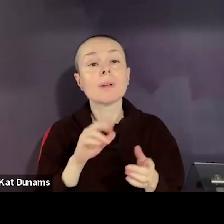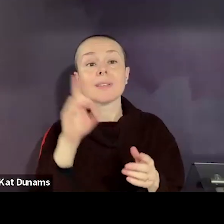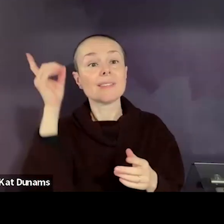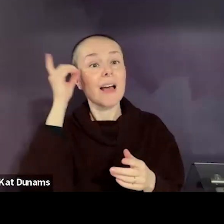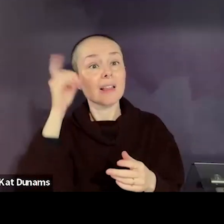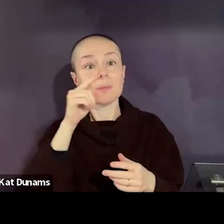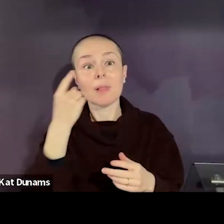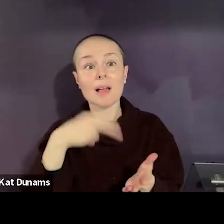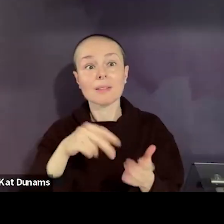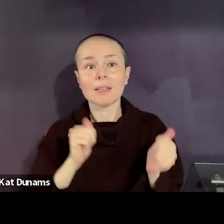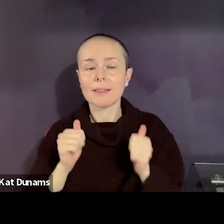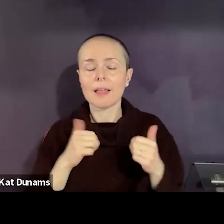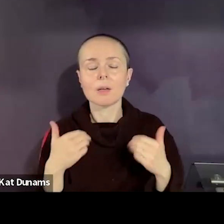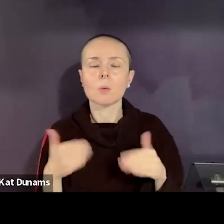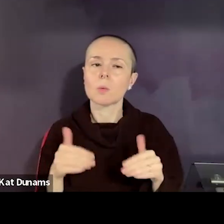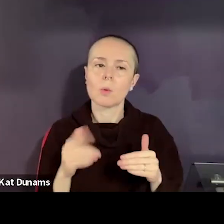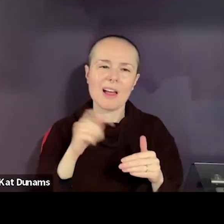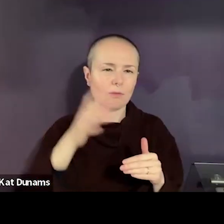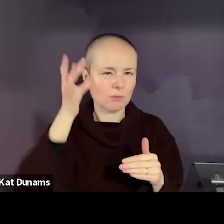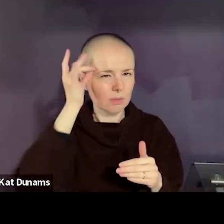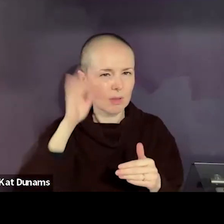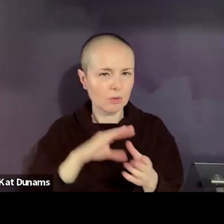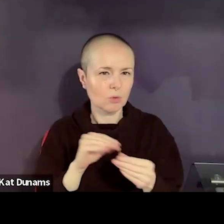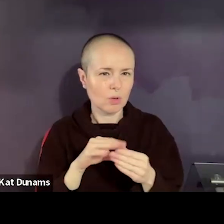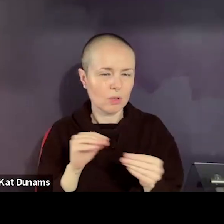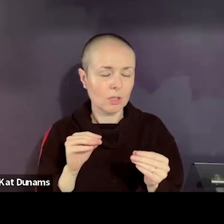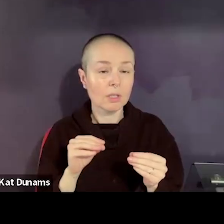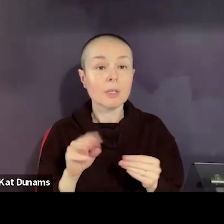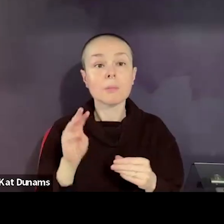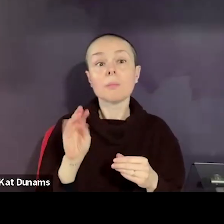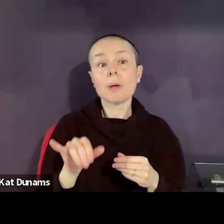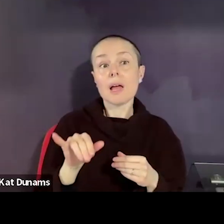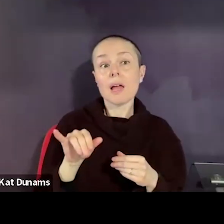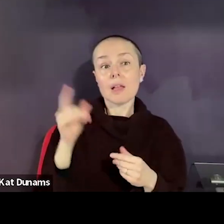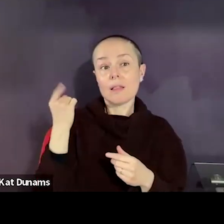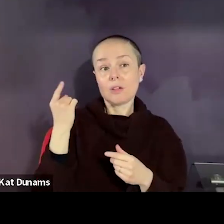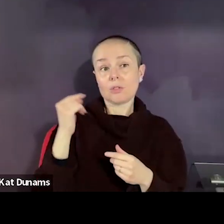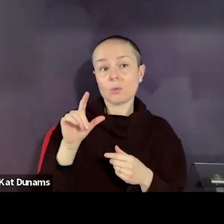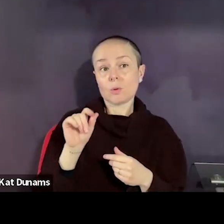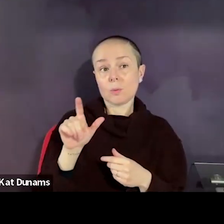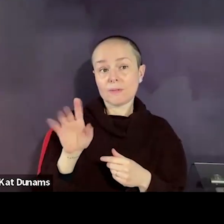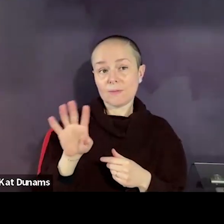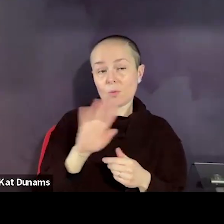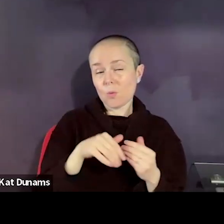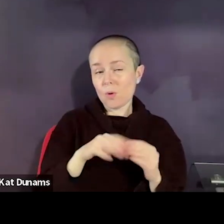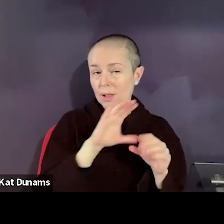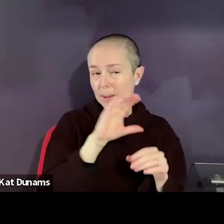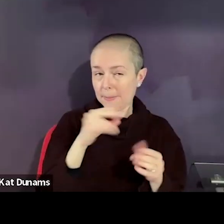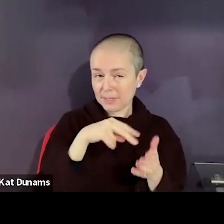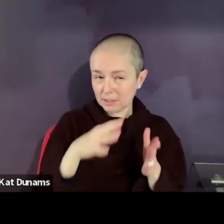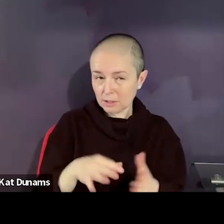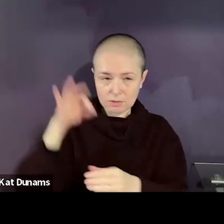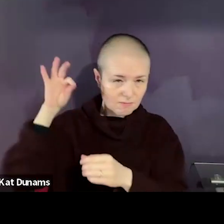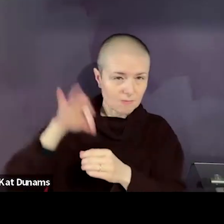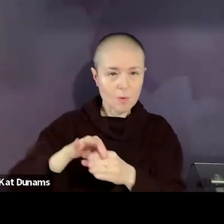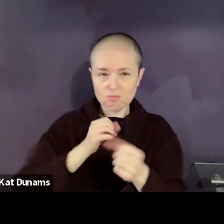Theater, that's a story we all need to remember. In May of 2024, the full company of dancers also voted unanimously to unionize